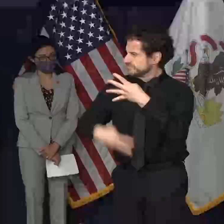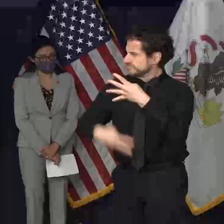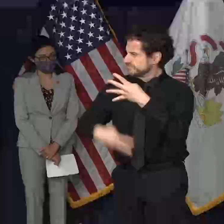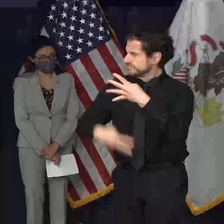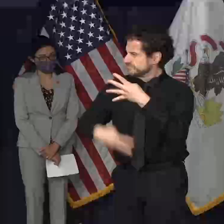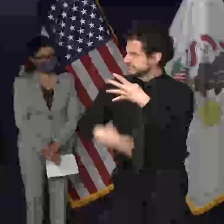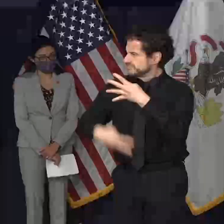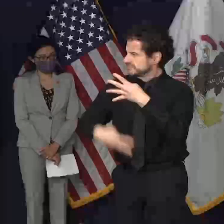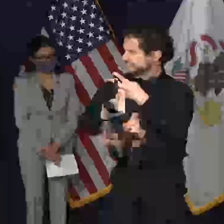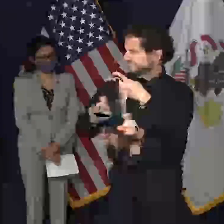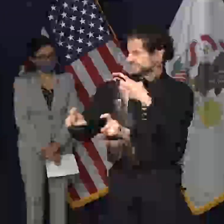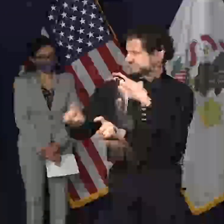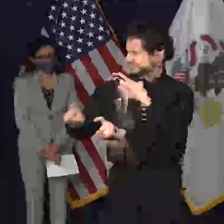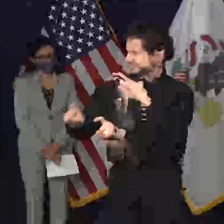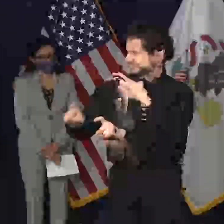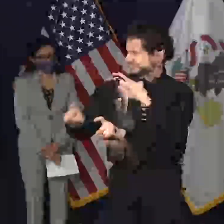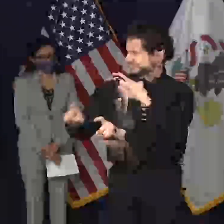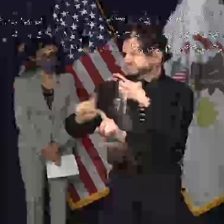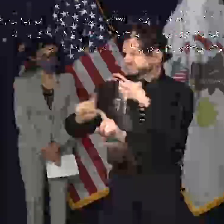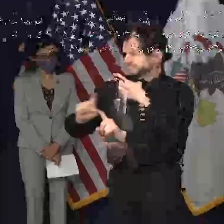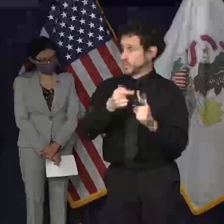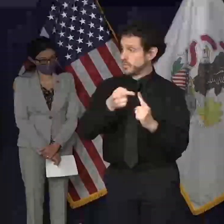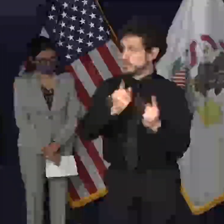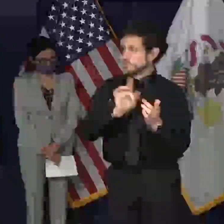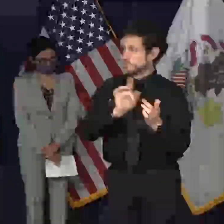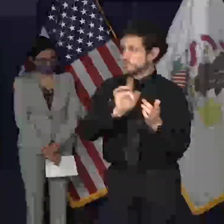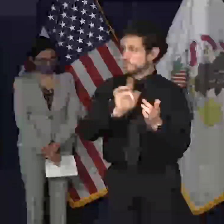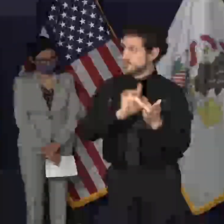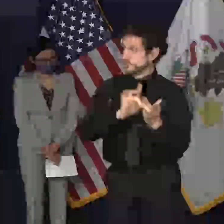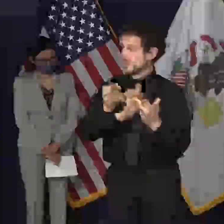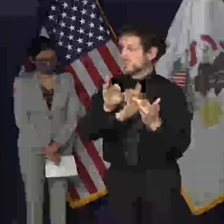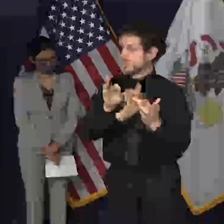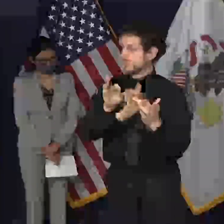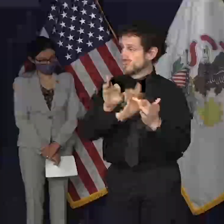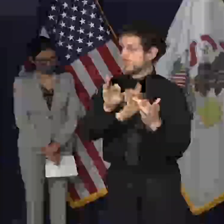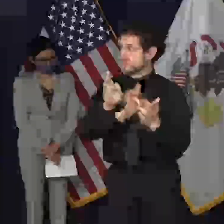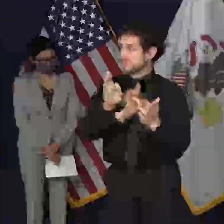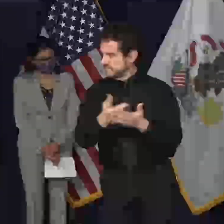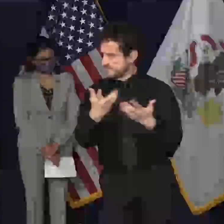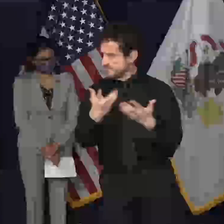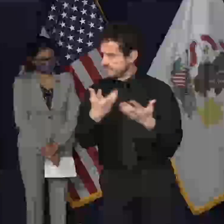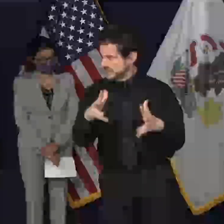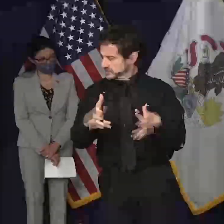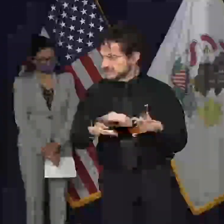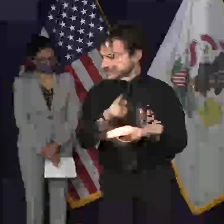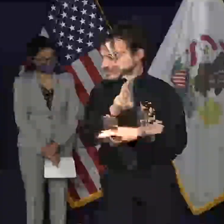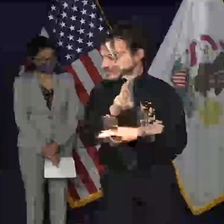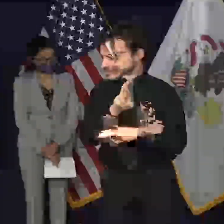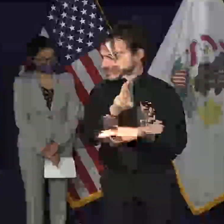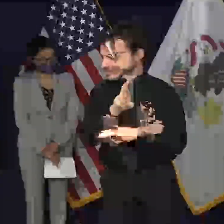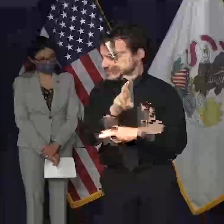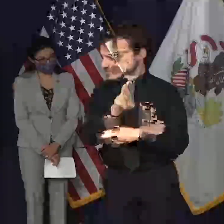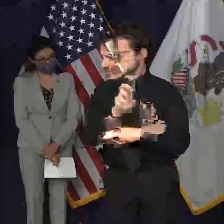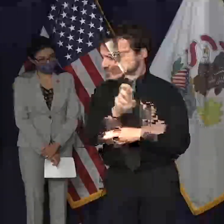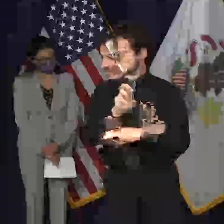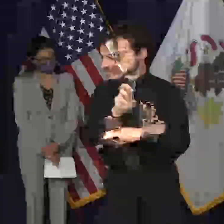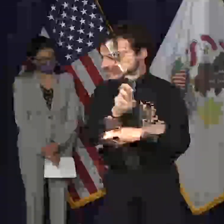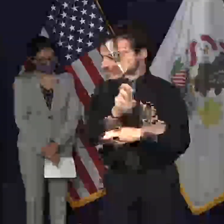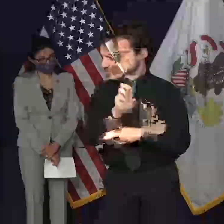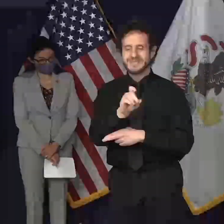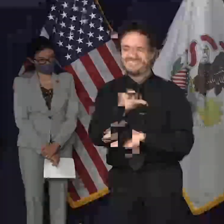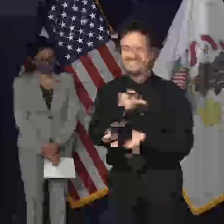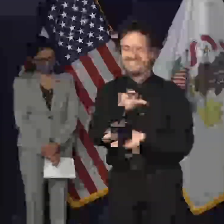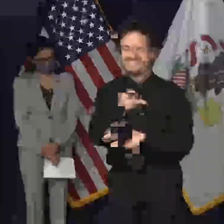now. There's one that's been emergency approved by the FDA called remdesivir. I hope there will be many others.